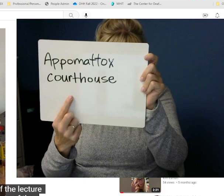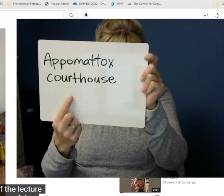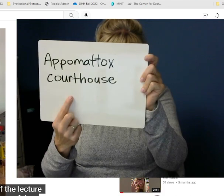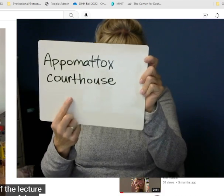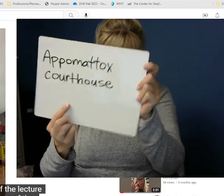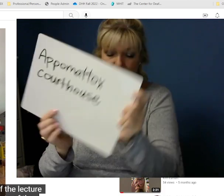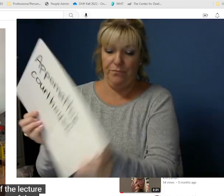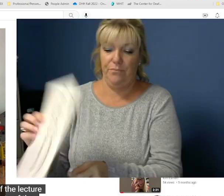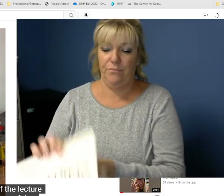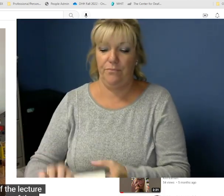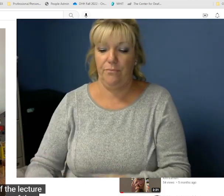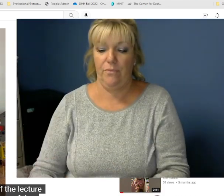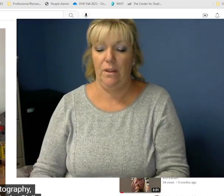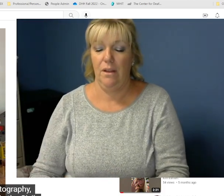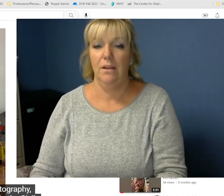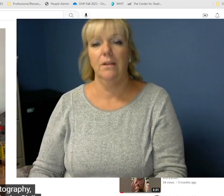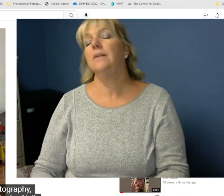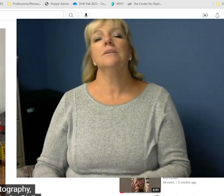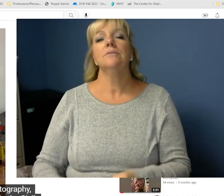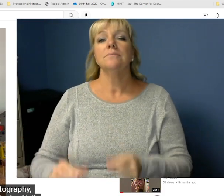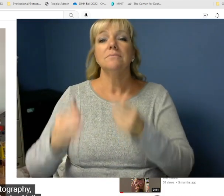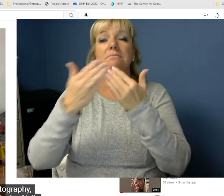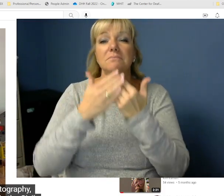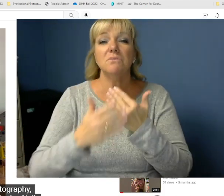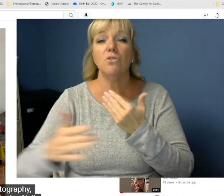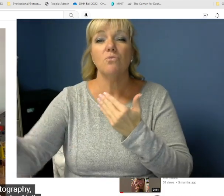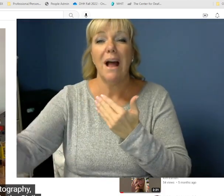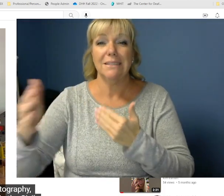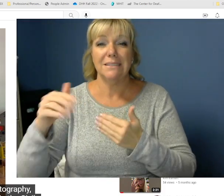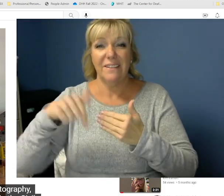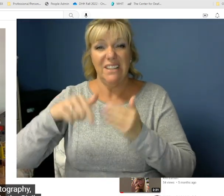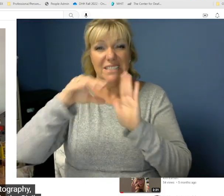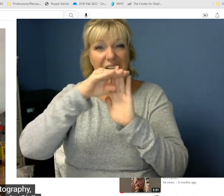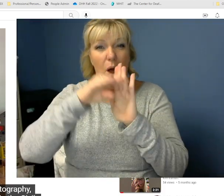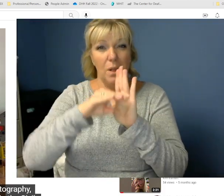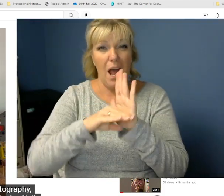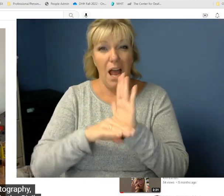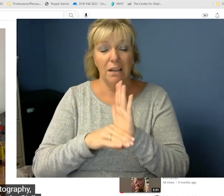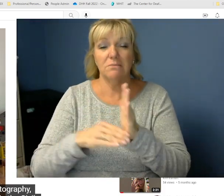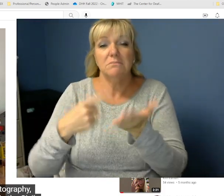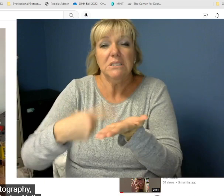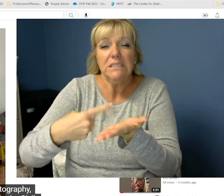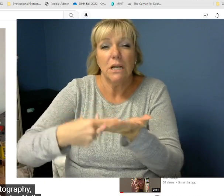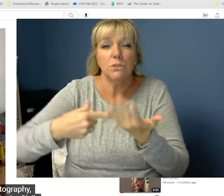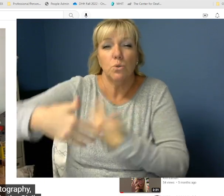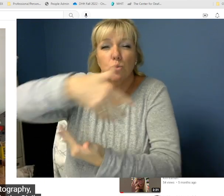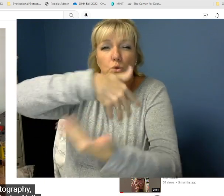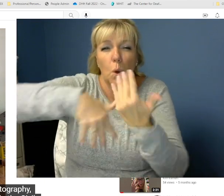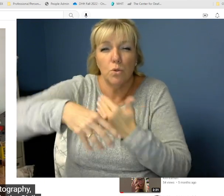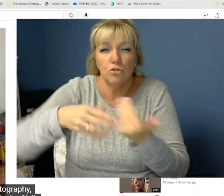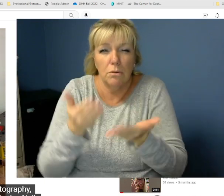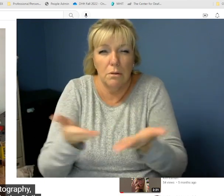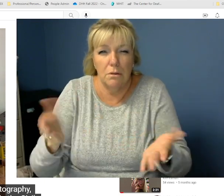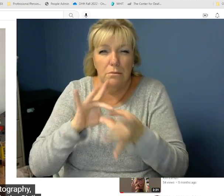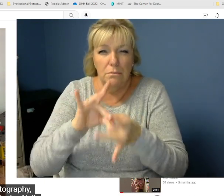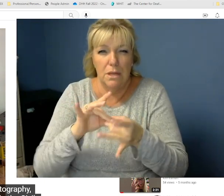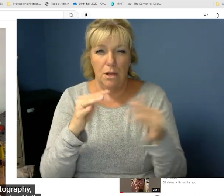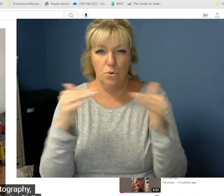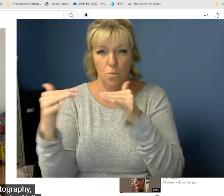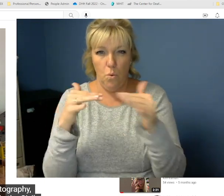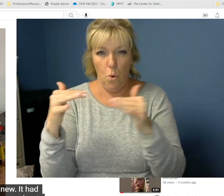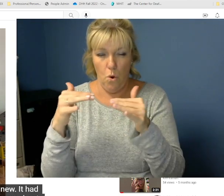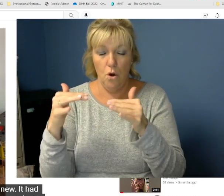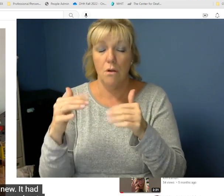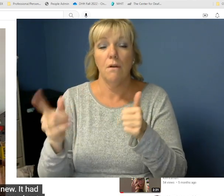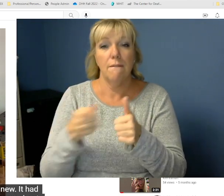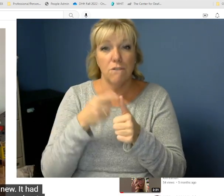more kind of social elements of the war. So we're going to talk about photography, which is pretty much a new medium in